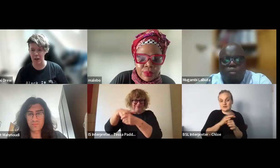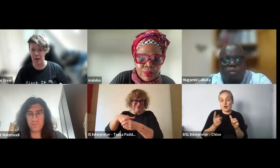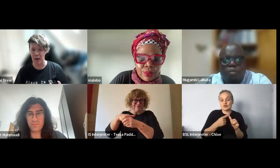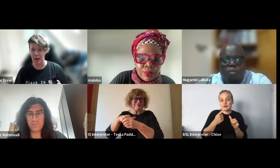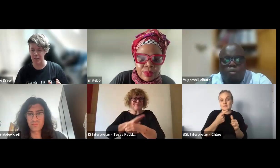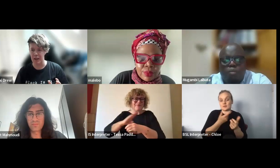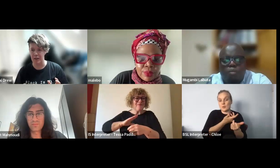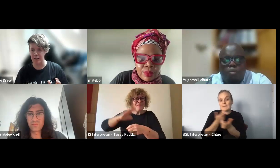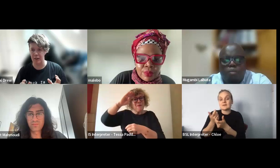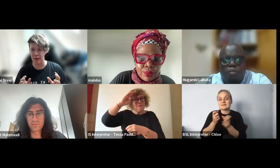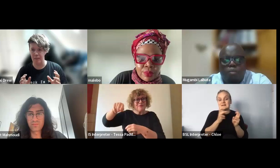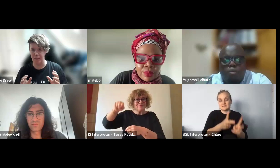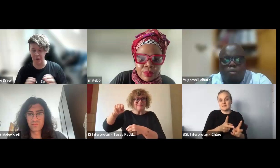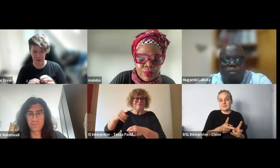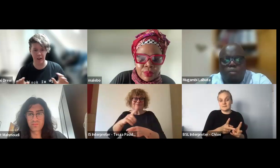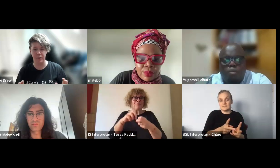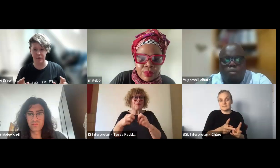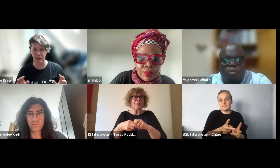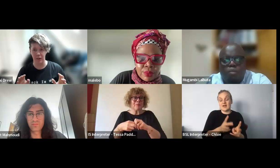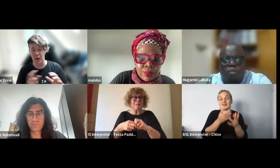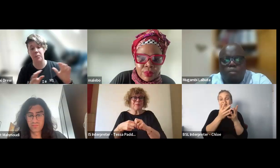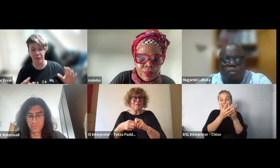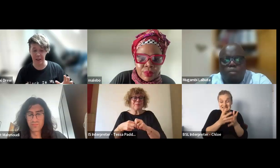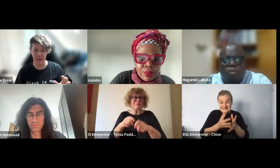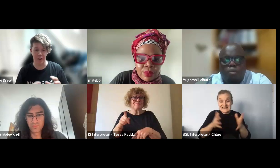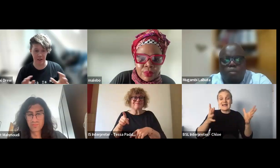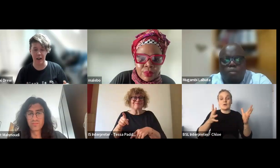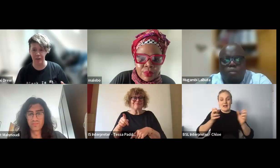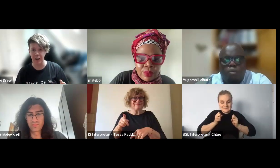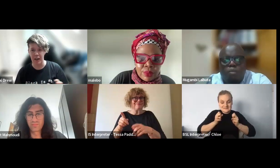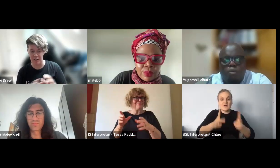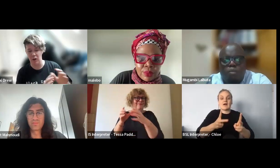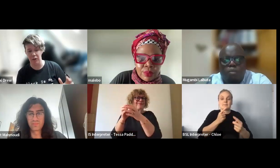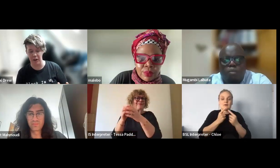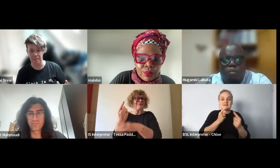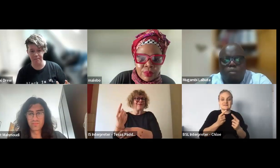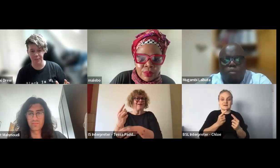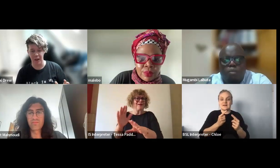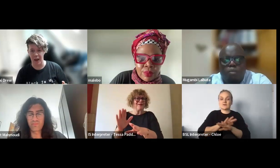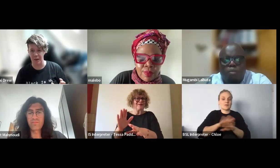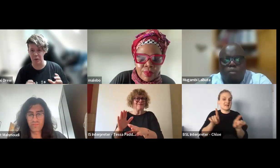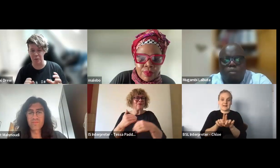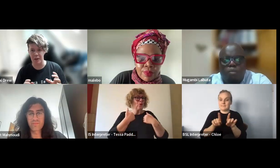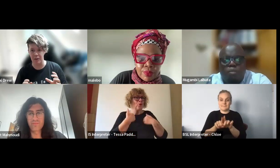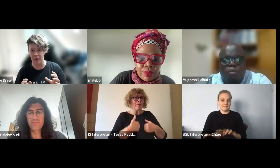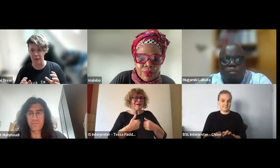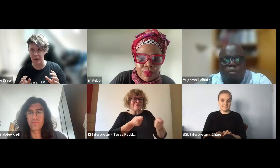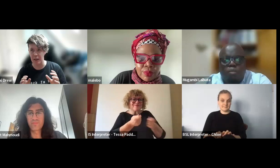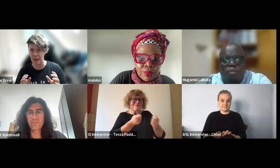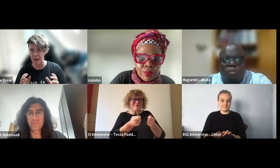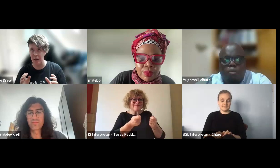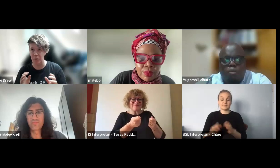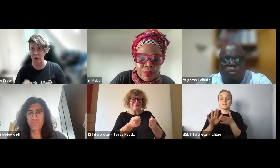systems, is that the scale of the type of data and the scale of it is not the same, which means